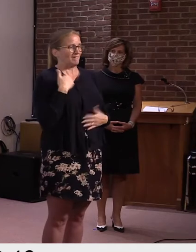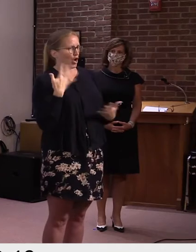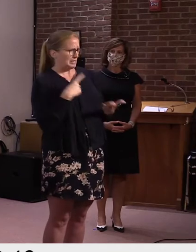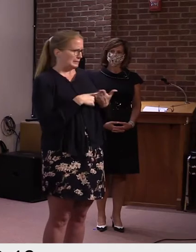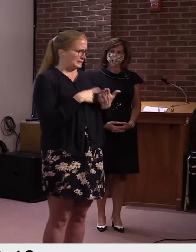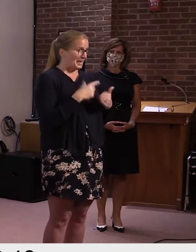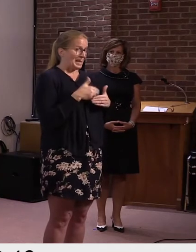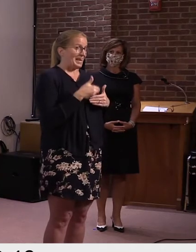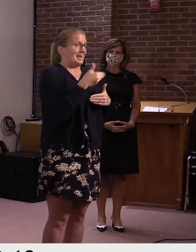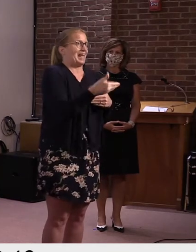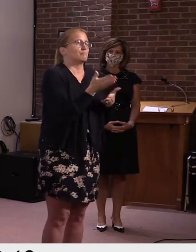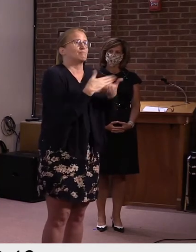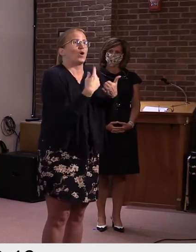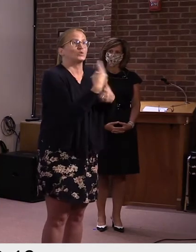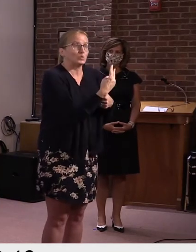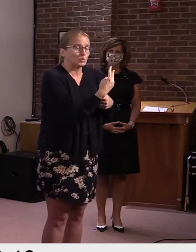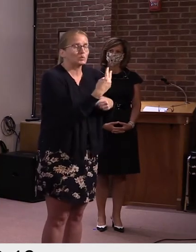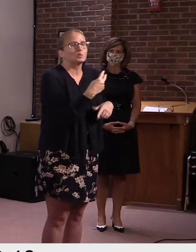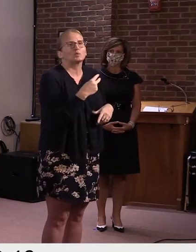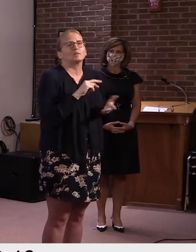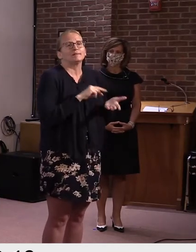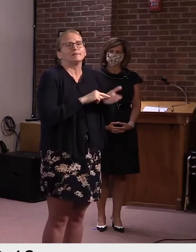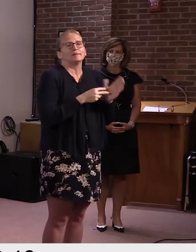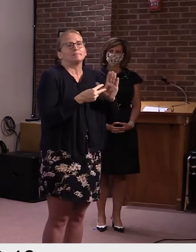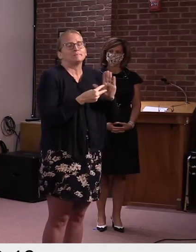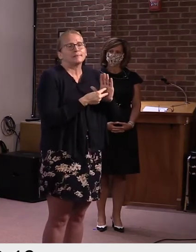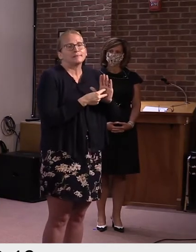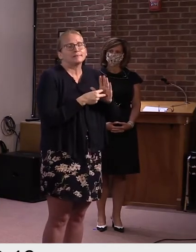includes gradual loosening